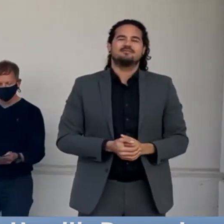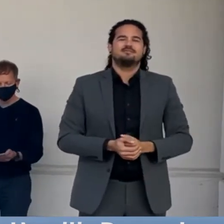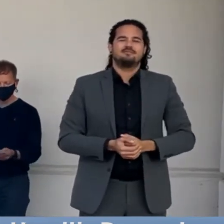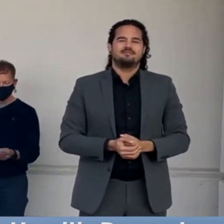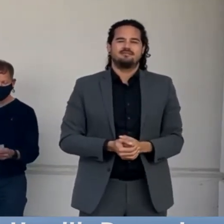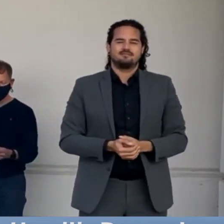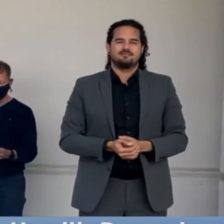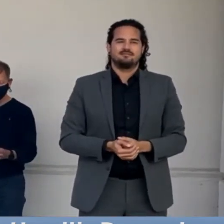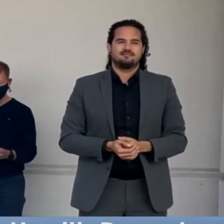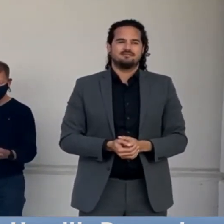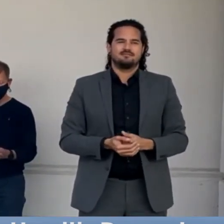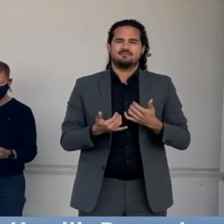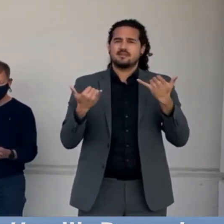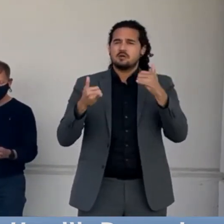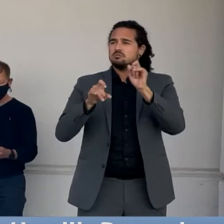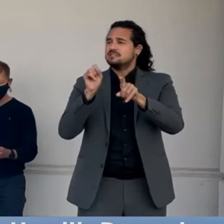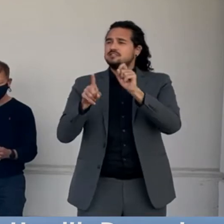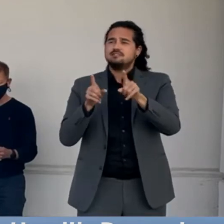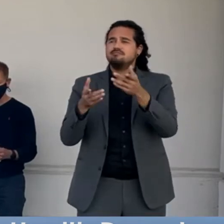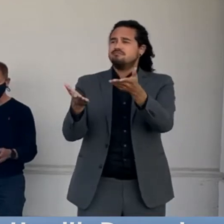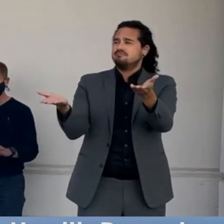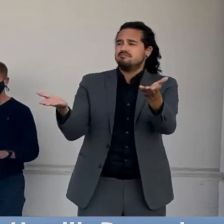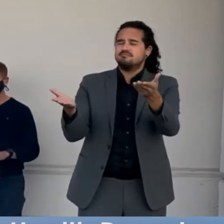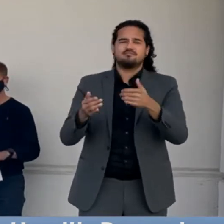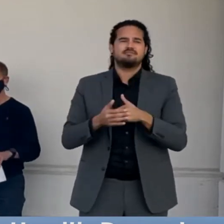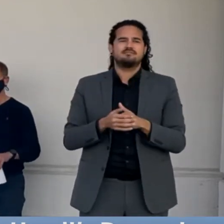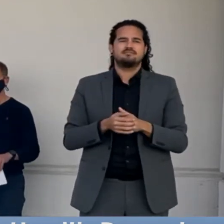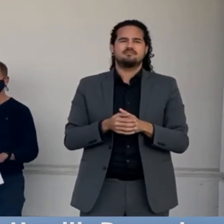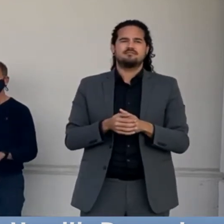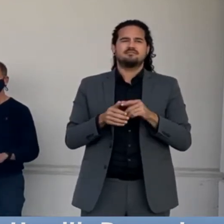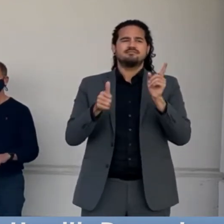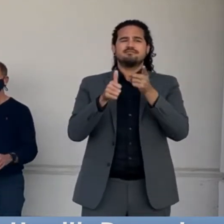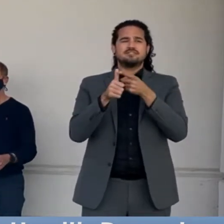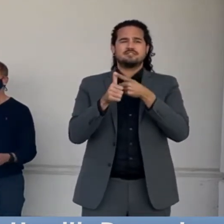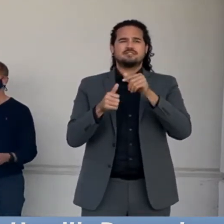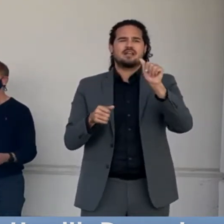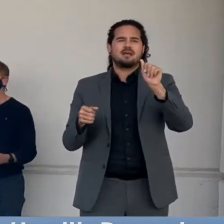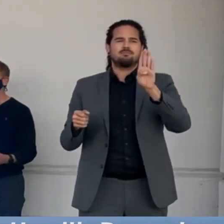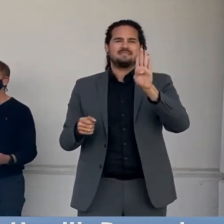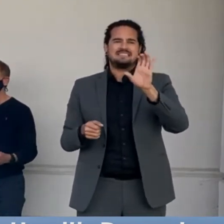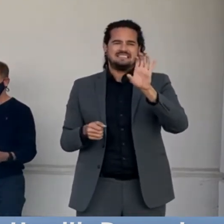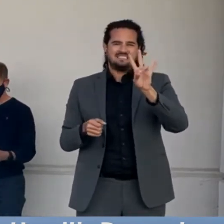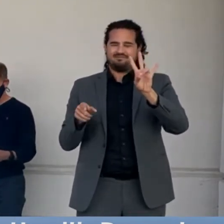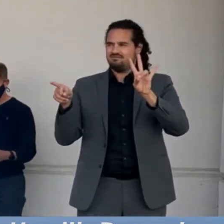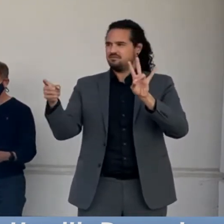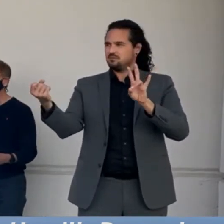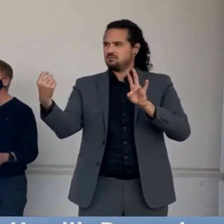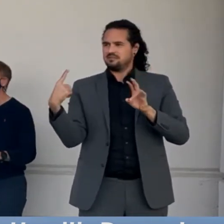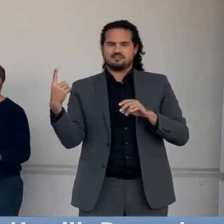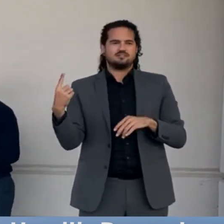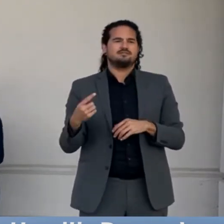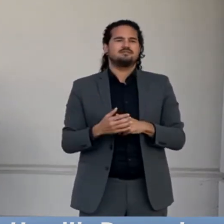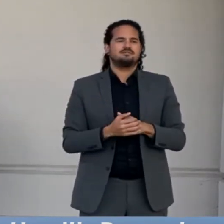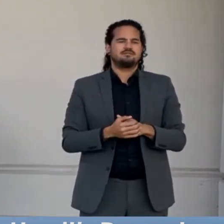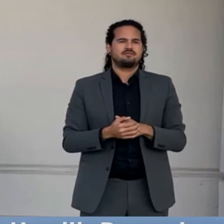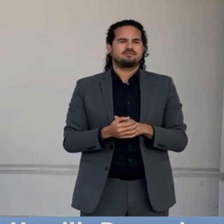We'll now go to question and answer session. We will start over here with ABC 7. Hi, Dr. Marty.